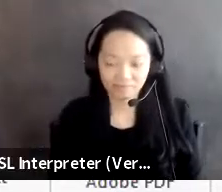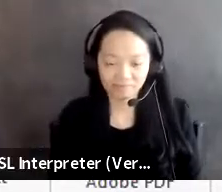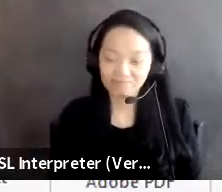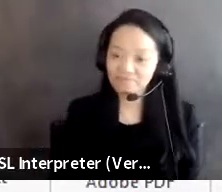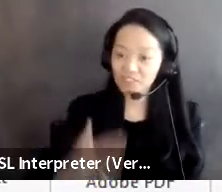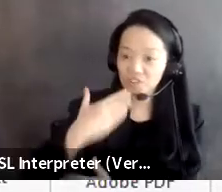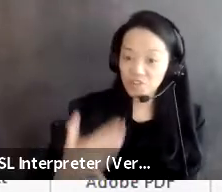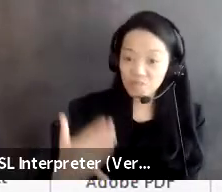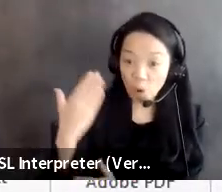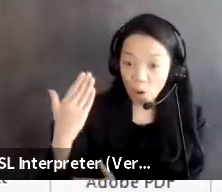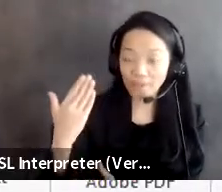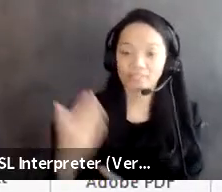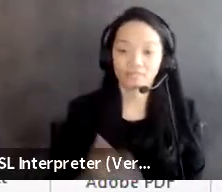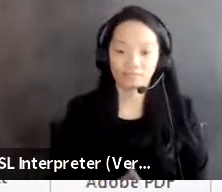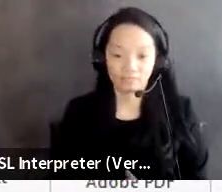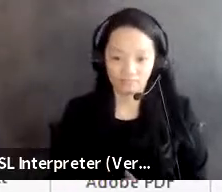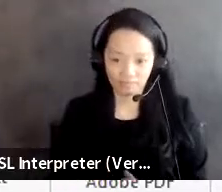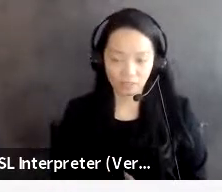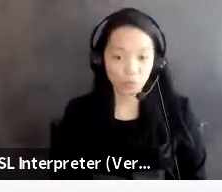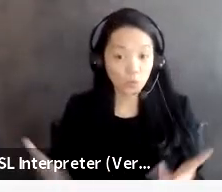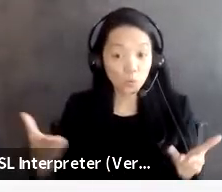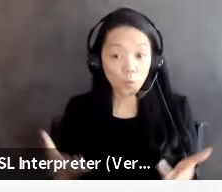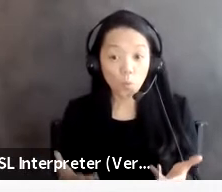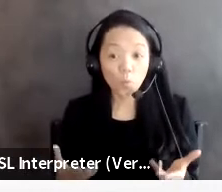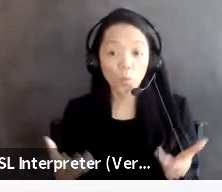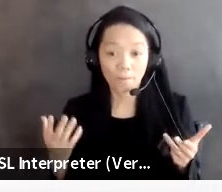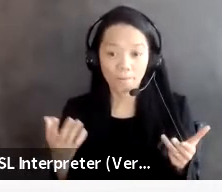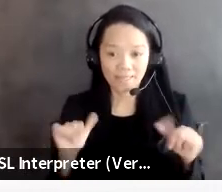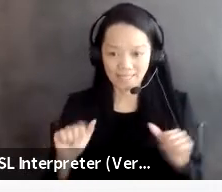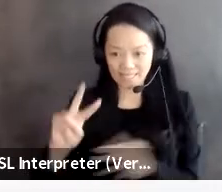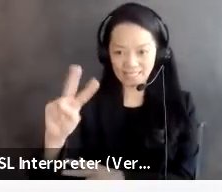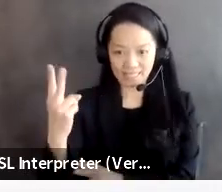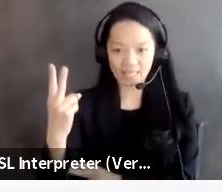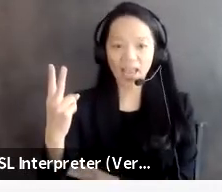Good morning, everyone. Welcome to the second